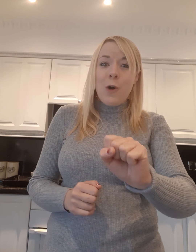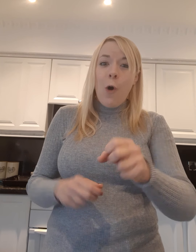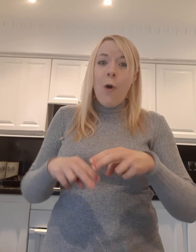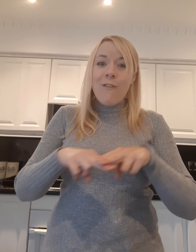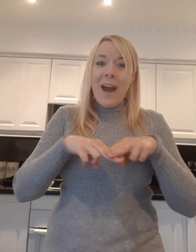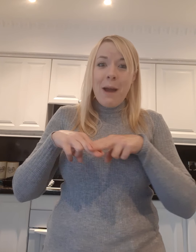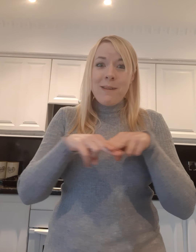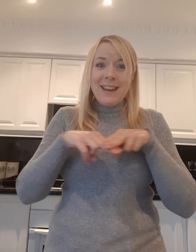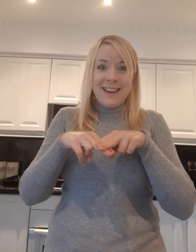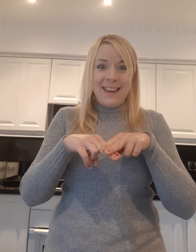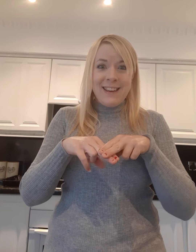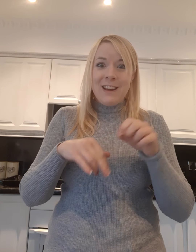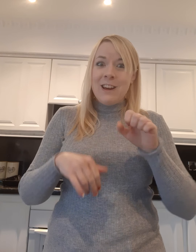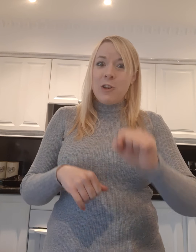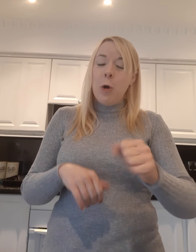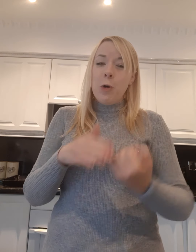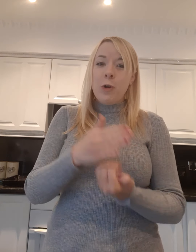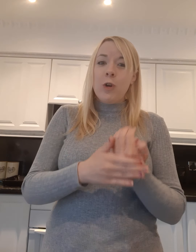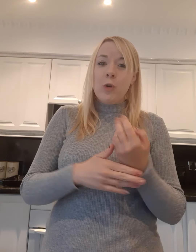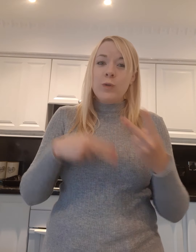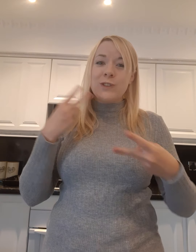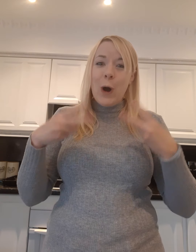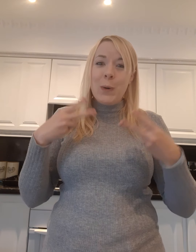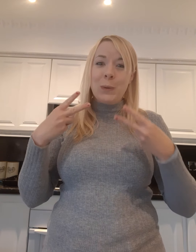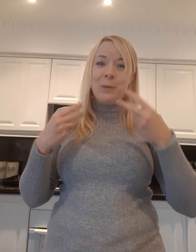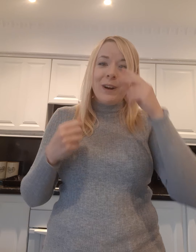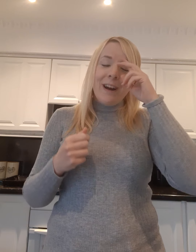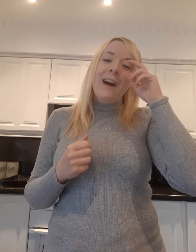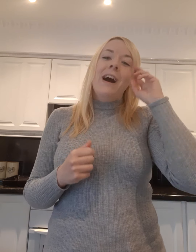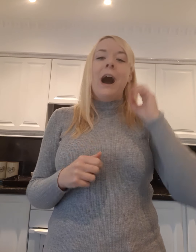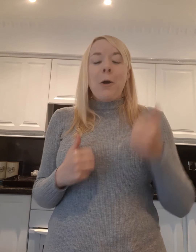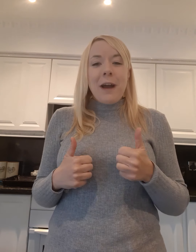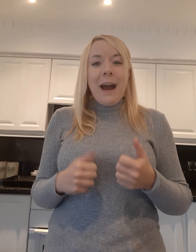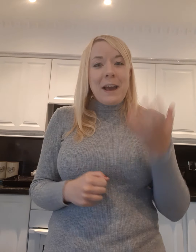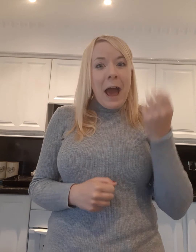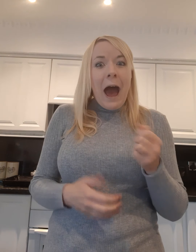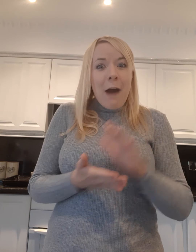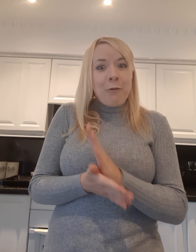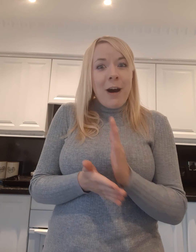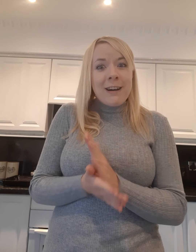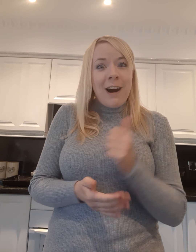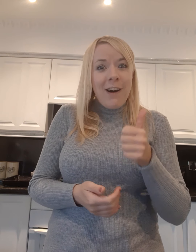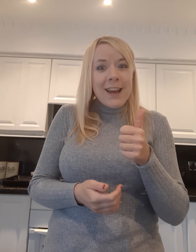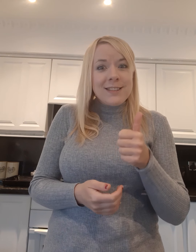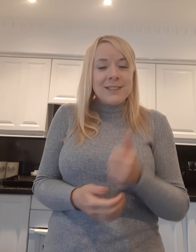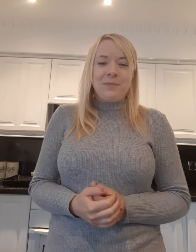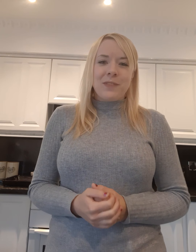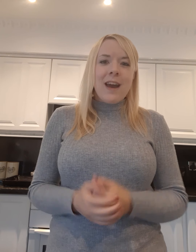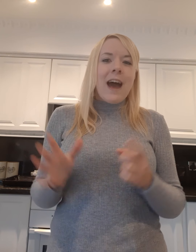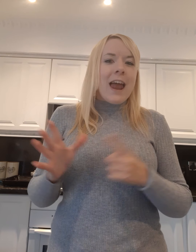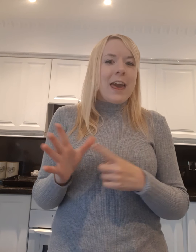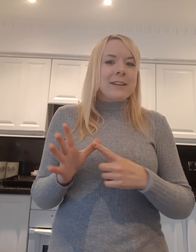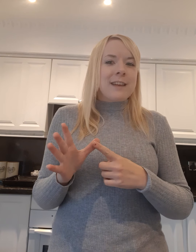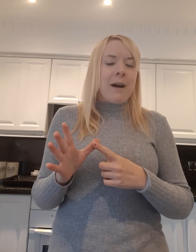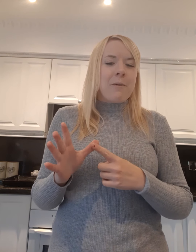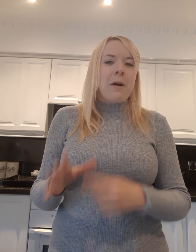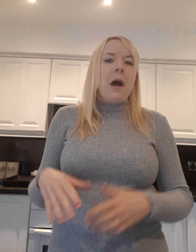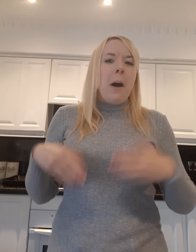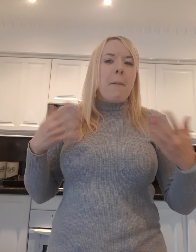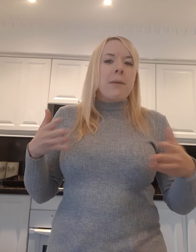your family your new song. Okay, have fun, guys. Alexa,